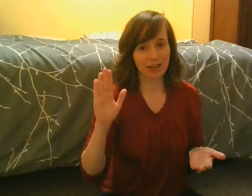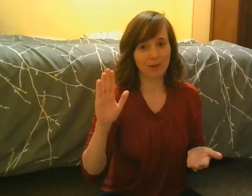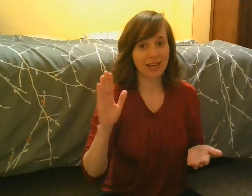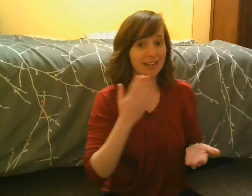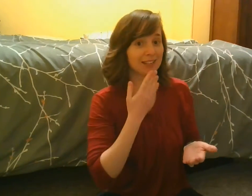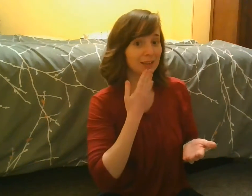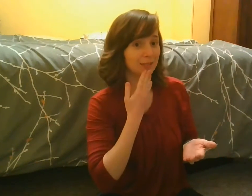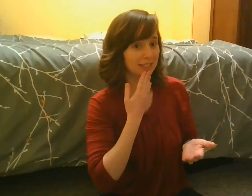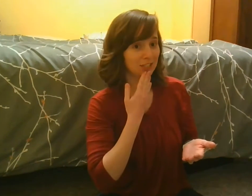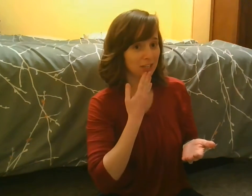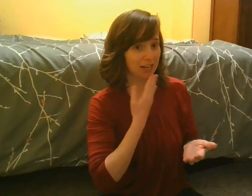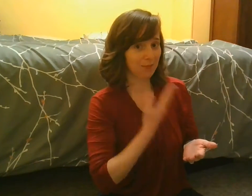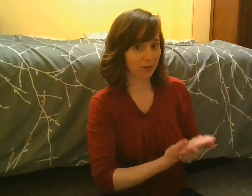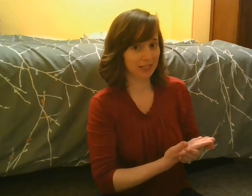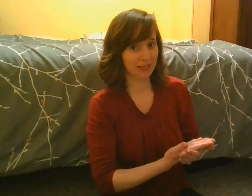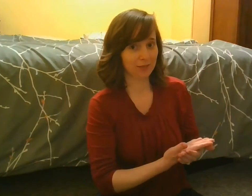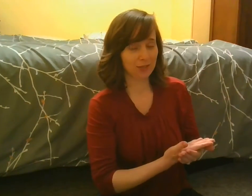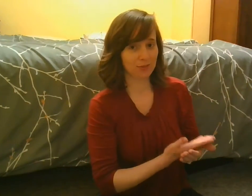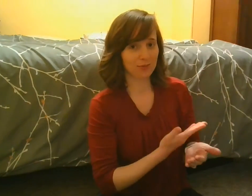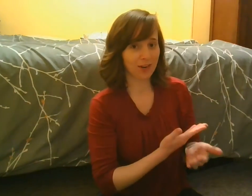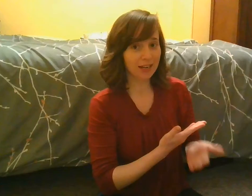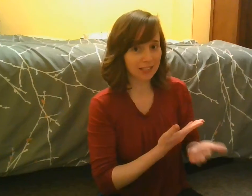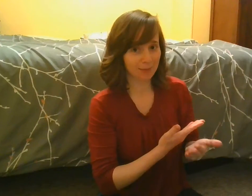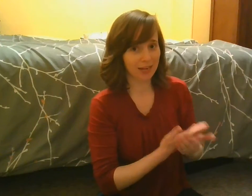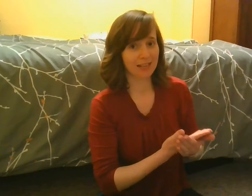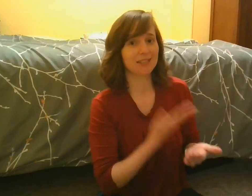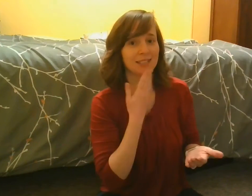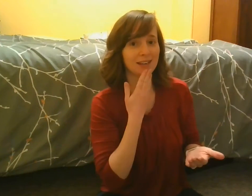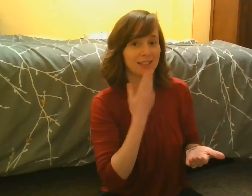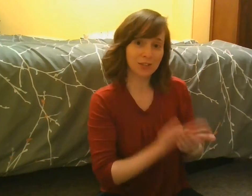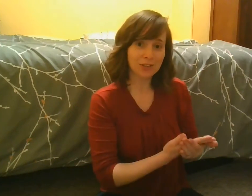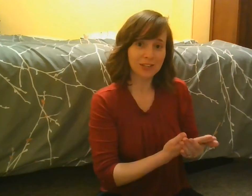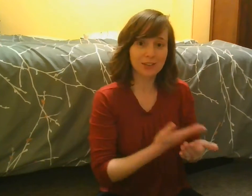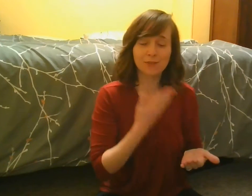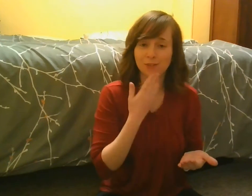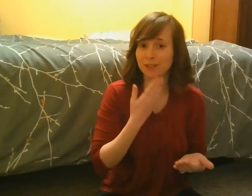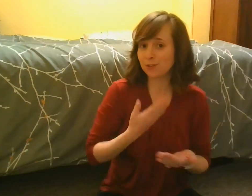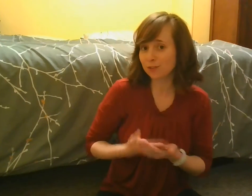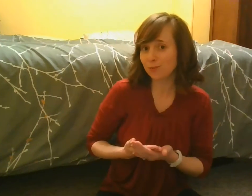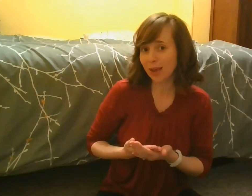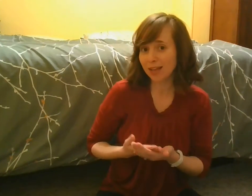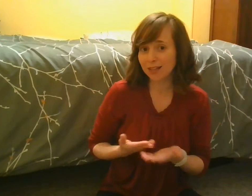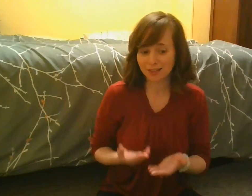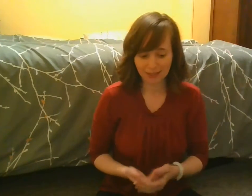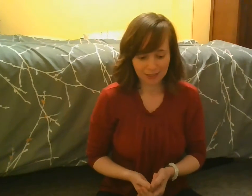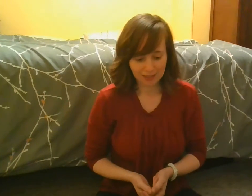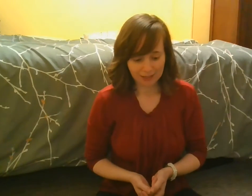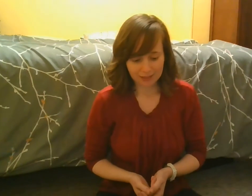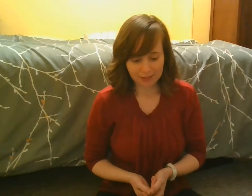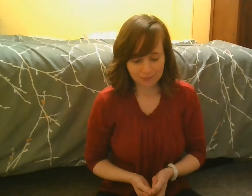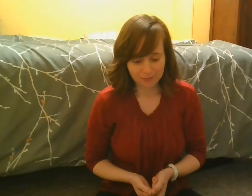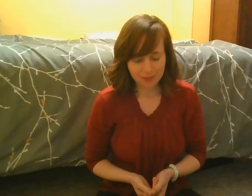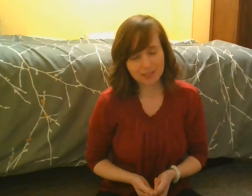Dominant hand comes to the chin, and you put it down to your non-dominant hand, kind of like good or feeling well. Next one